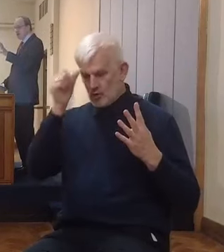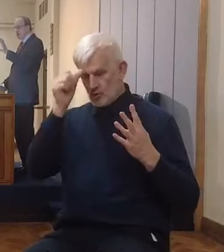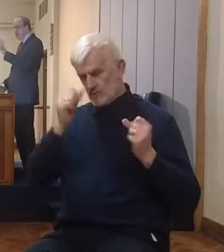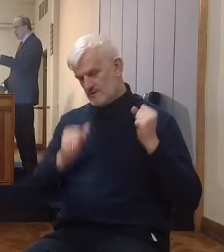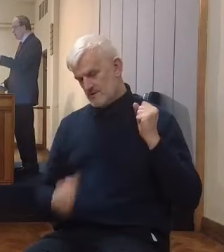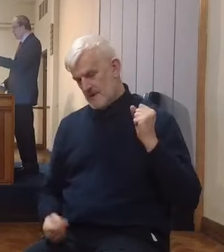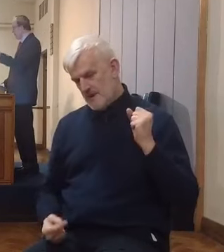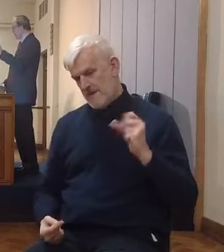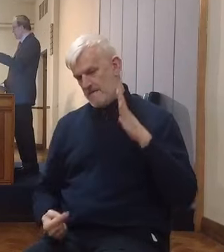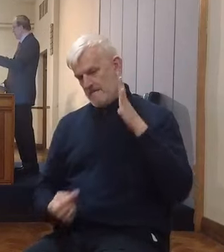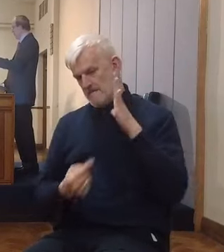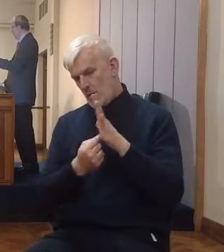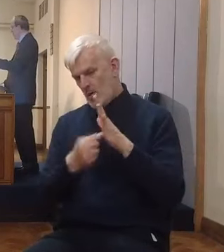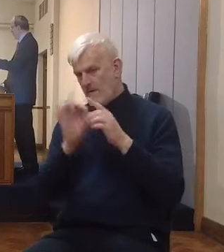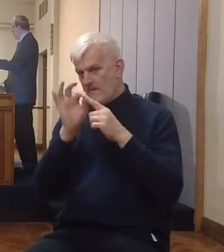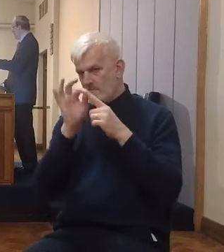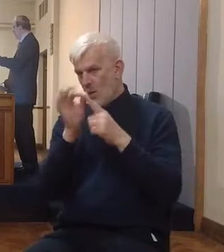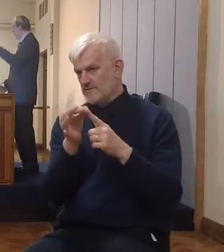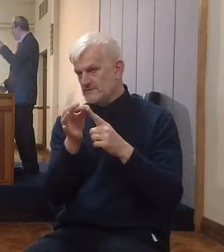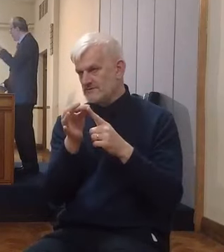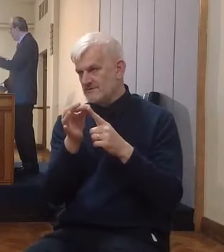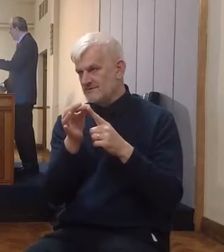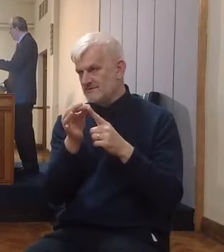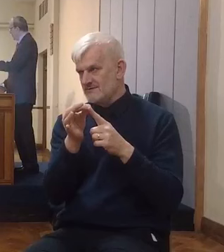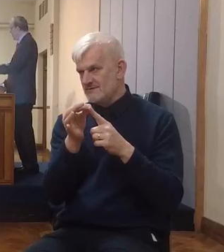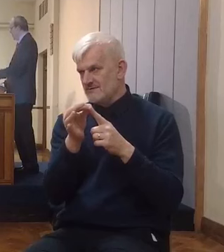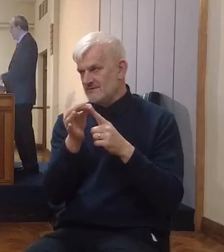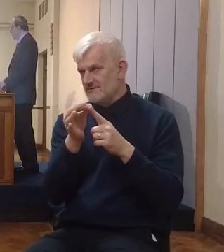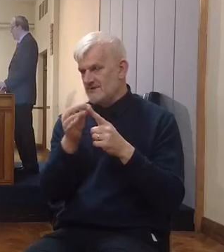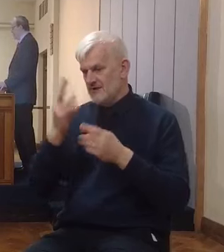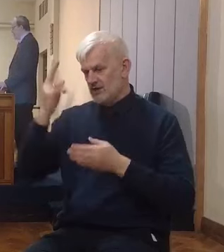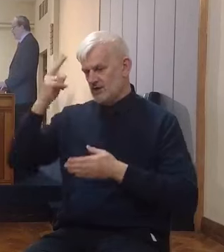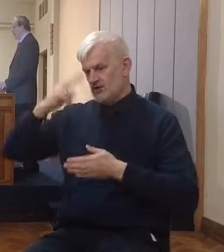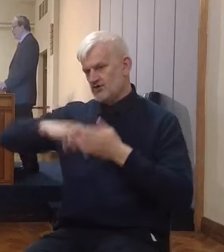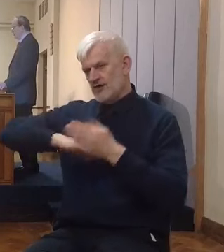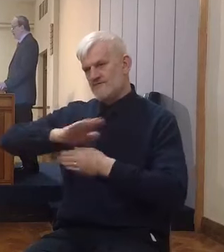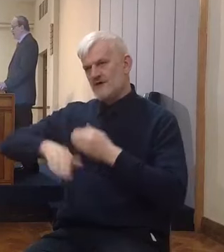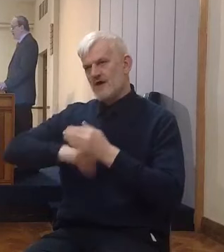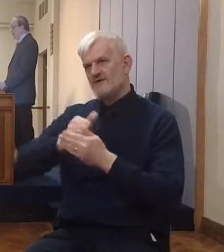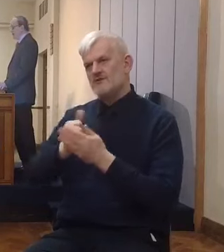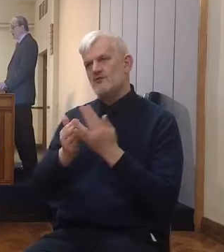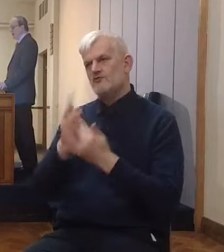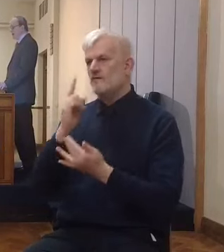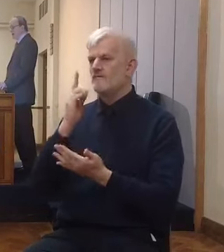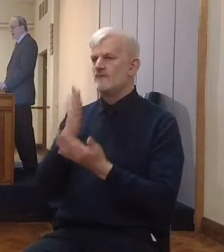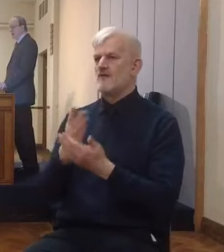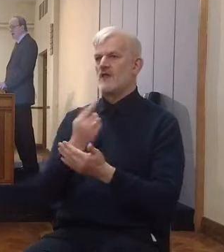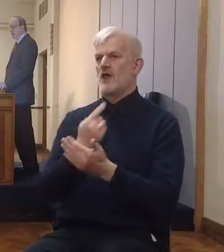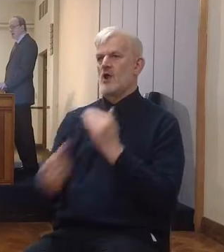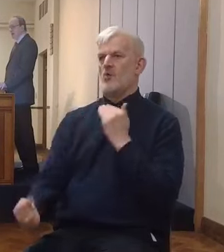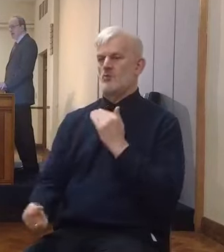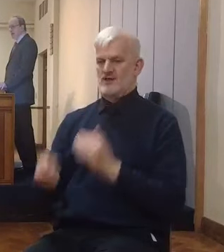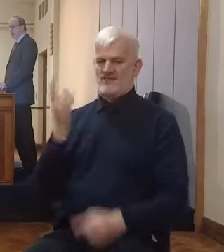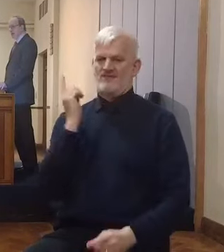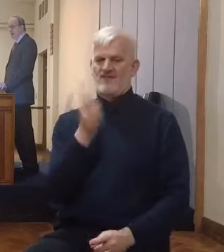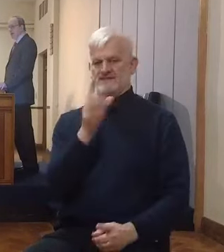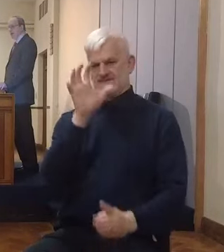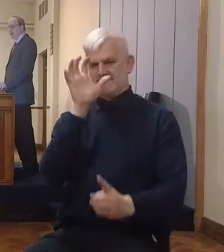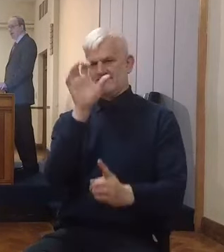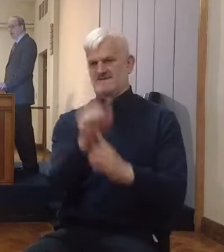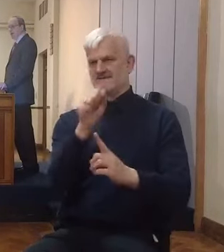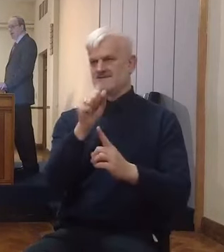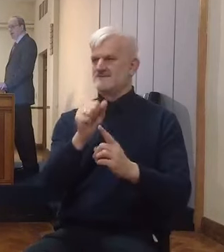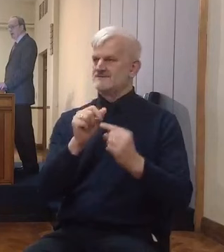central, pivotal issue, and to focus on that: justification by faith